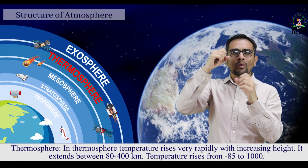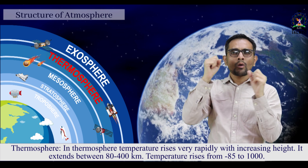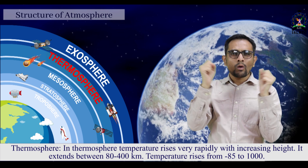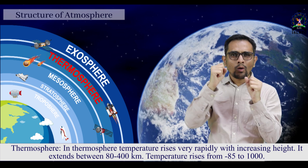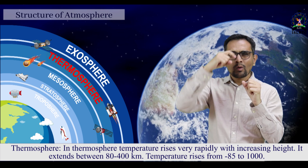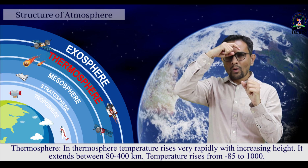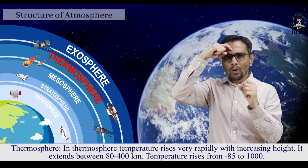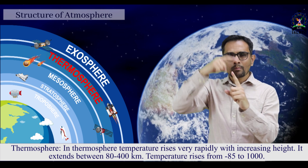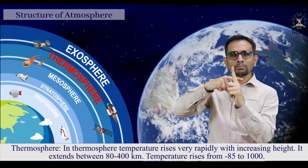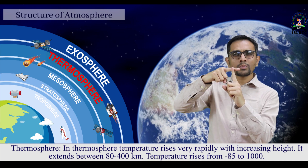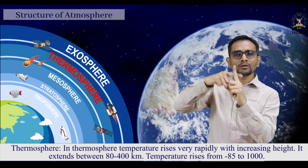85 to 1000.